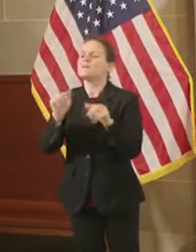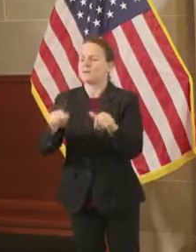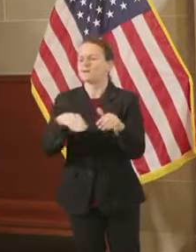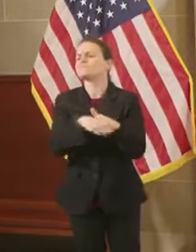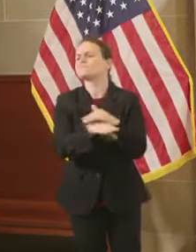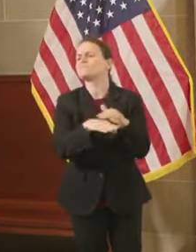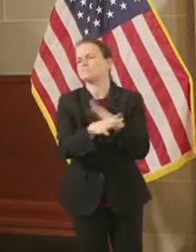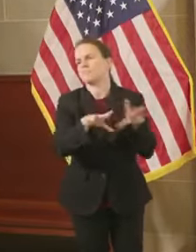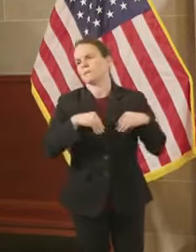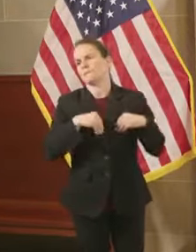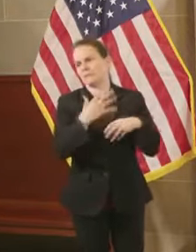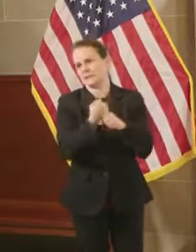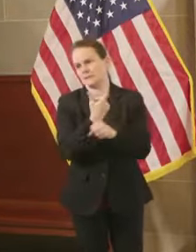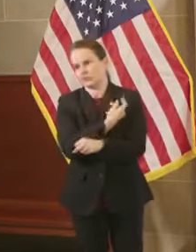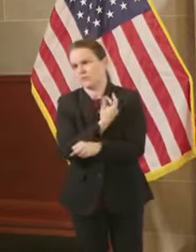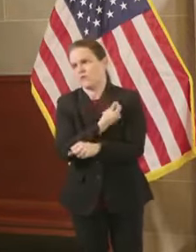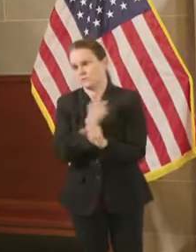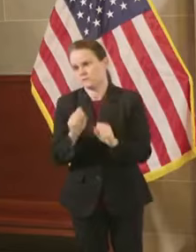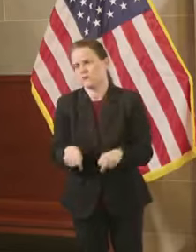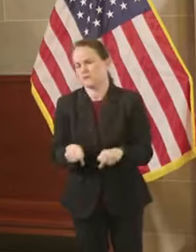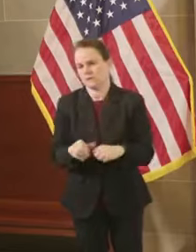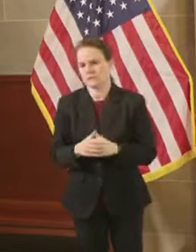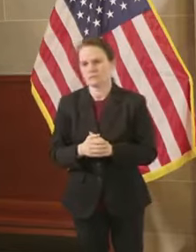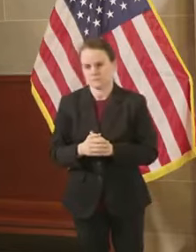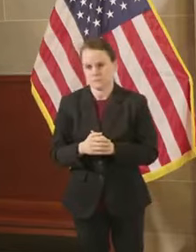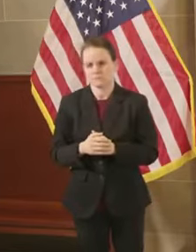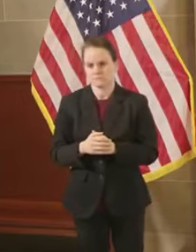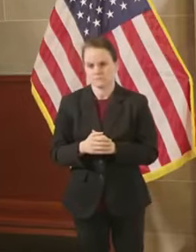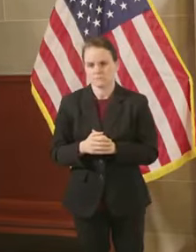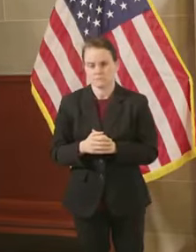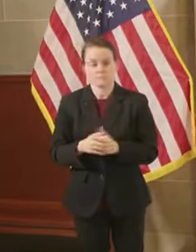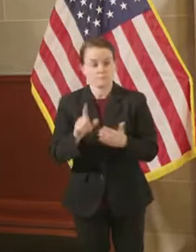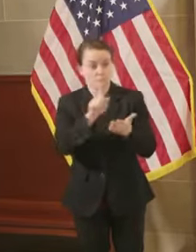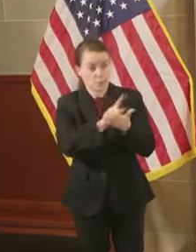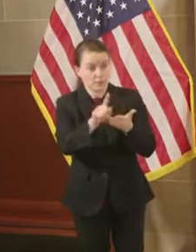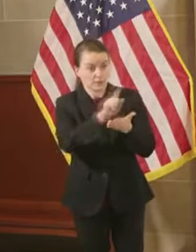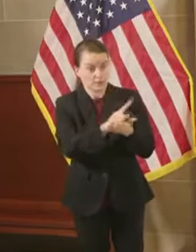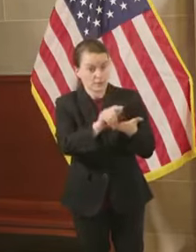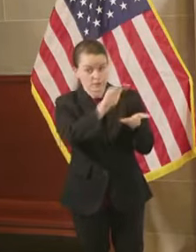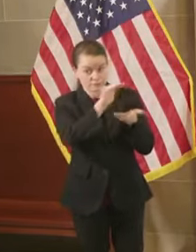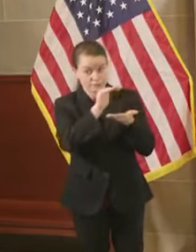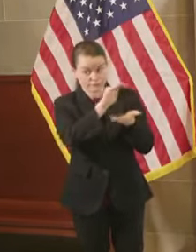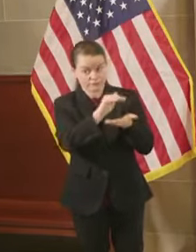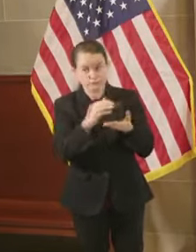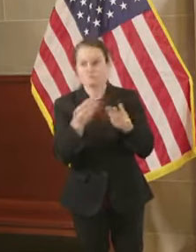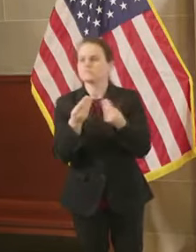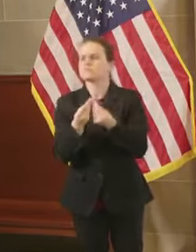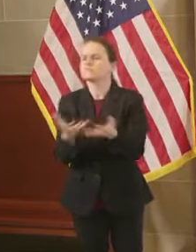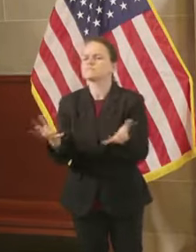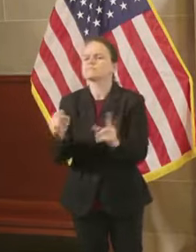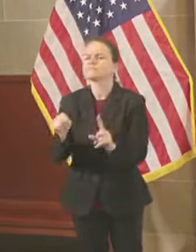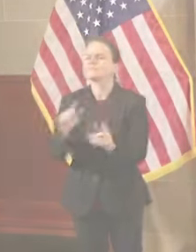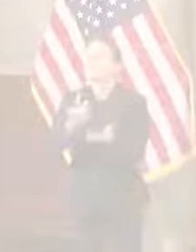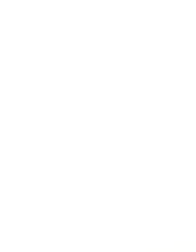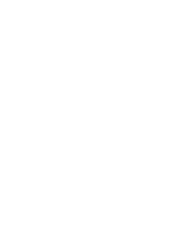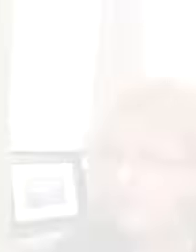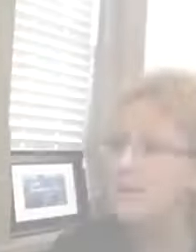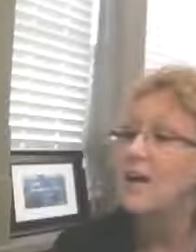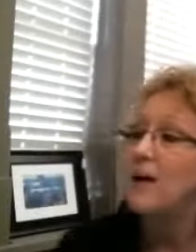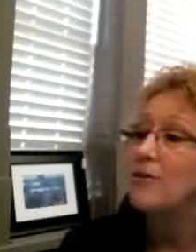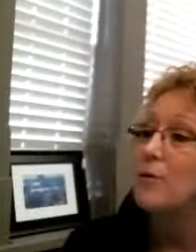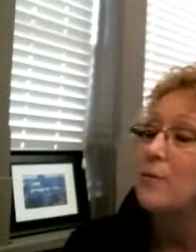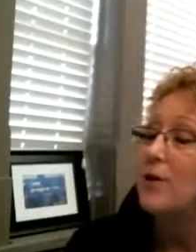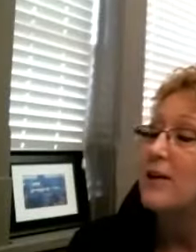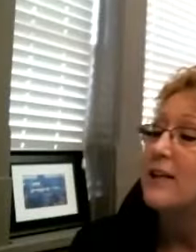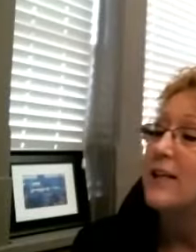15% of our weekly state allocation will be distributed to selected pharmacies across the state. The